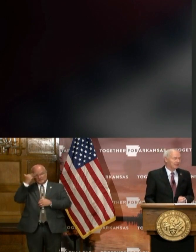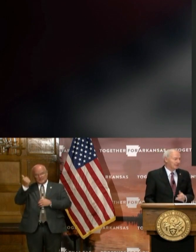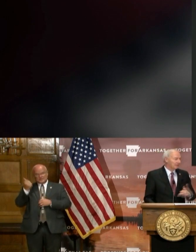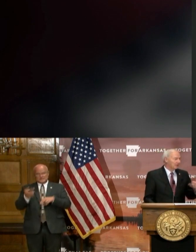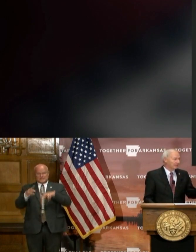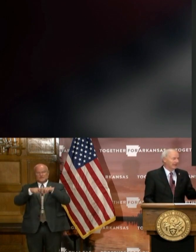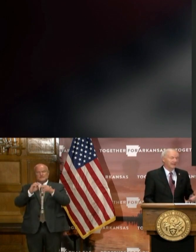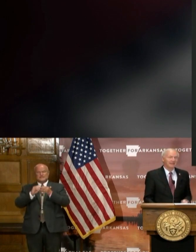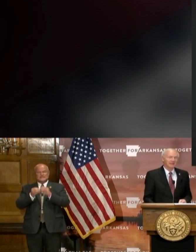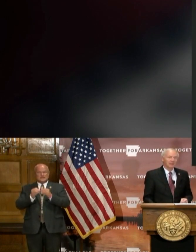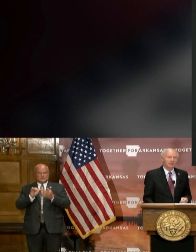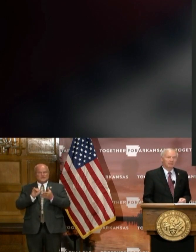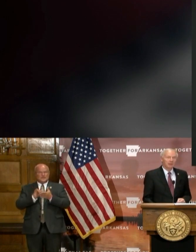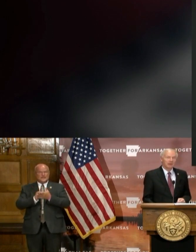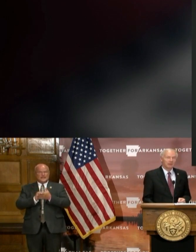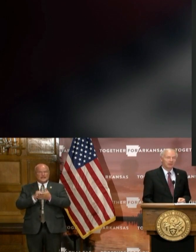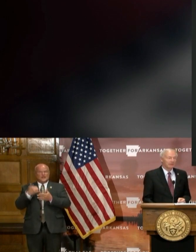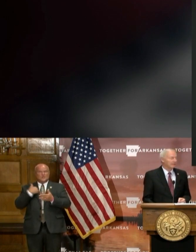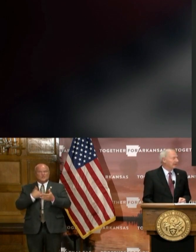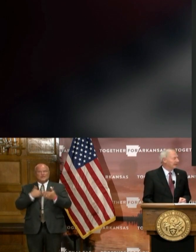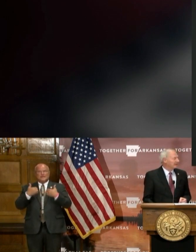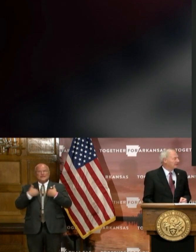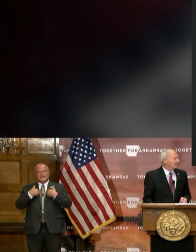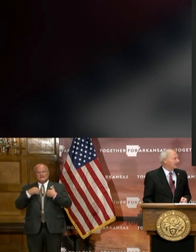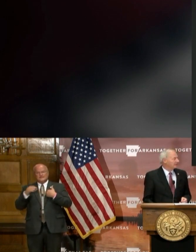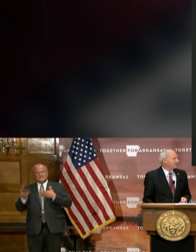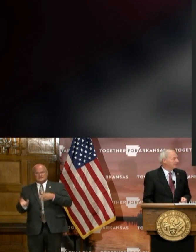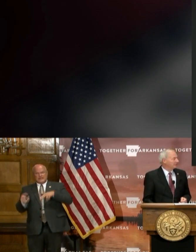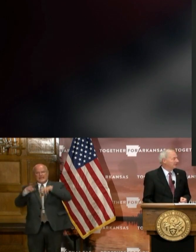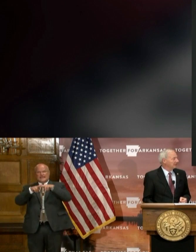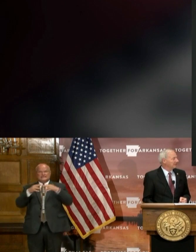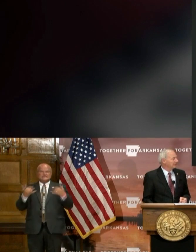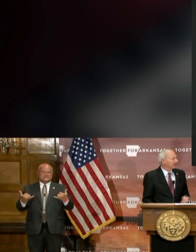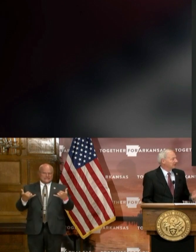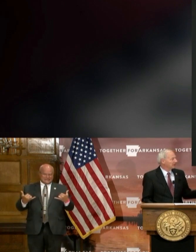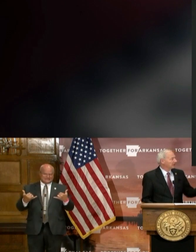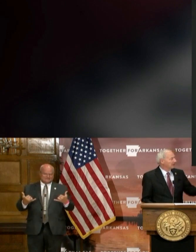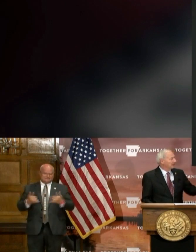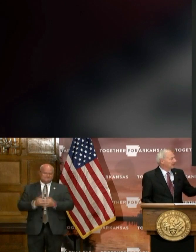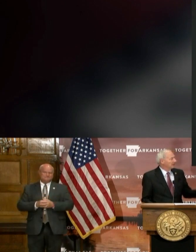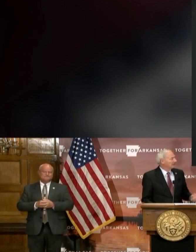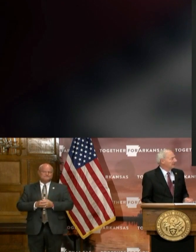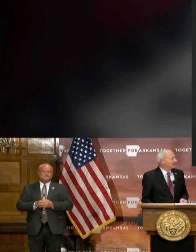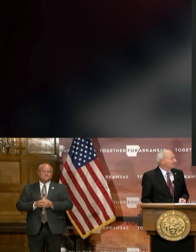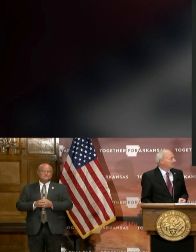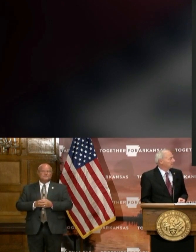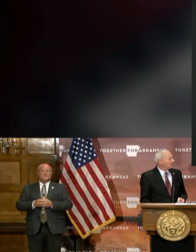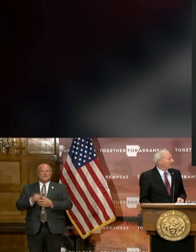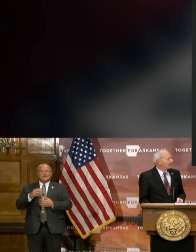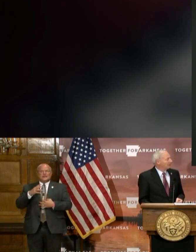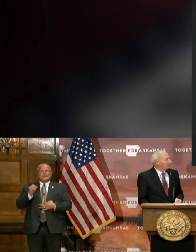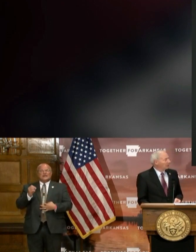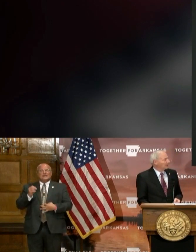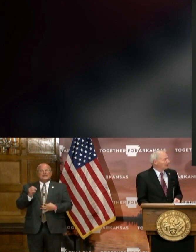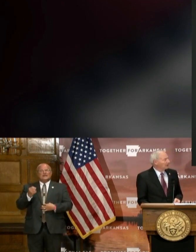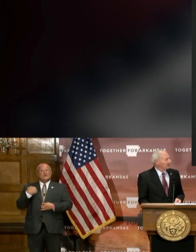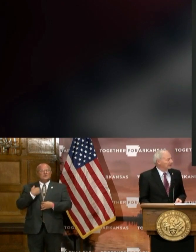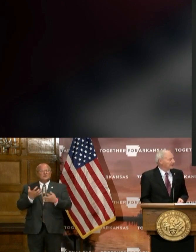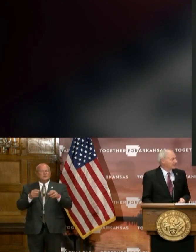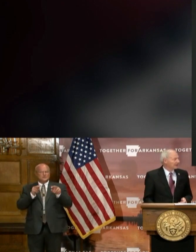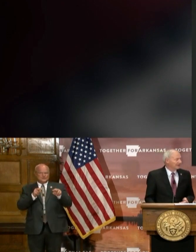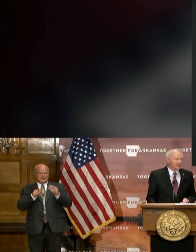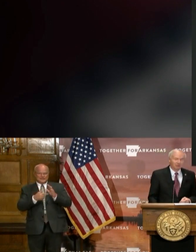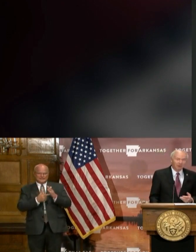the increased number that we have brought on that has received the infection. And then we wanted to